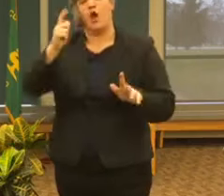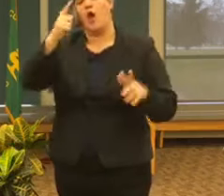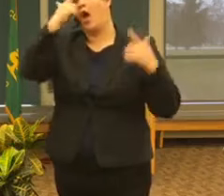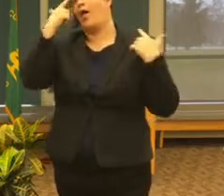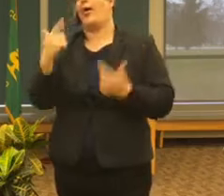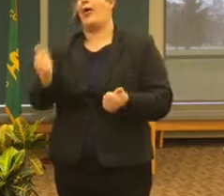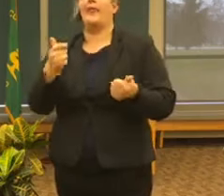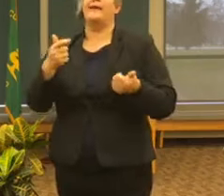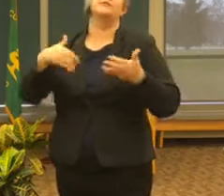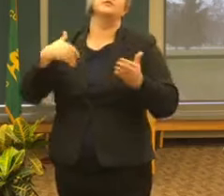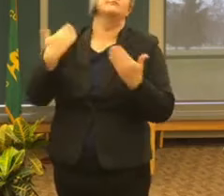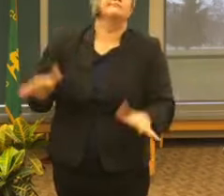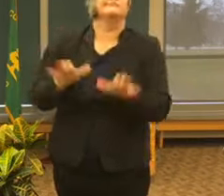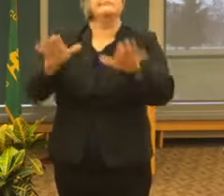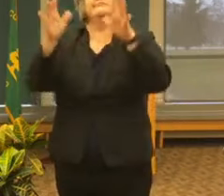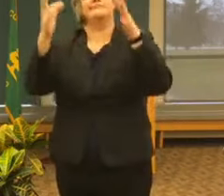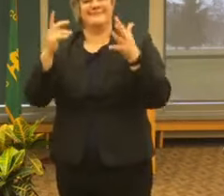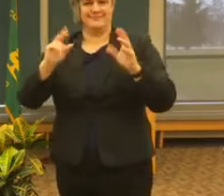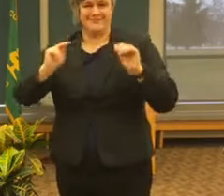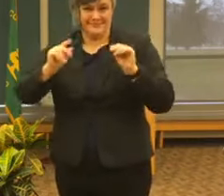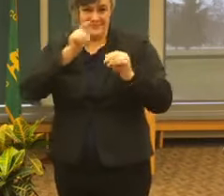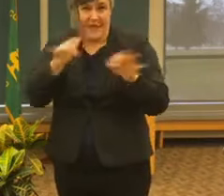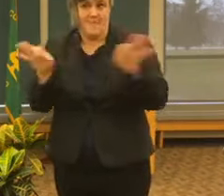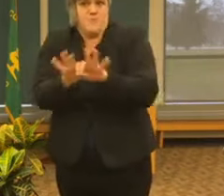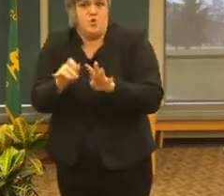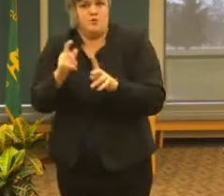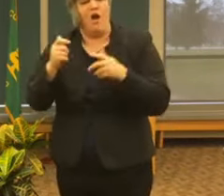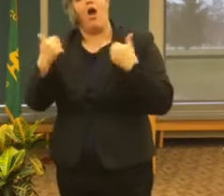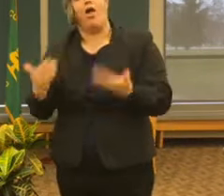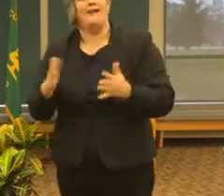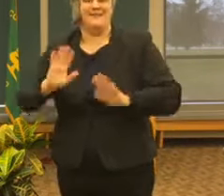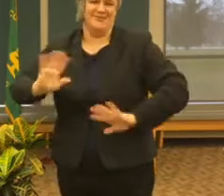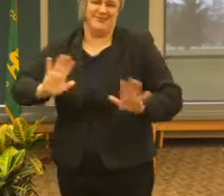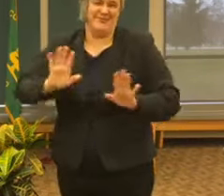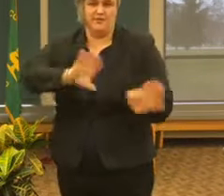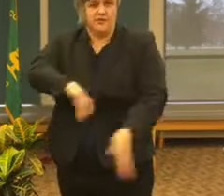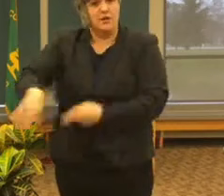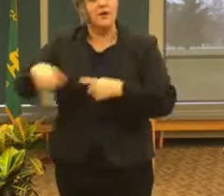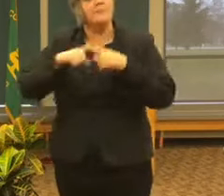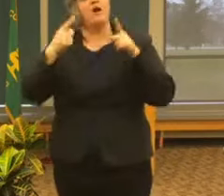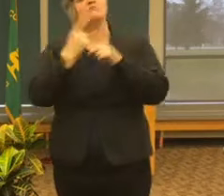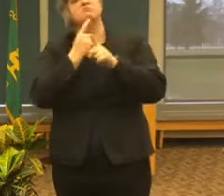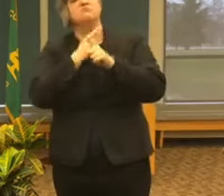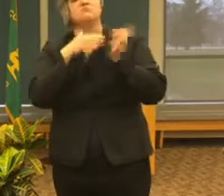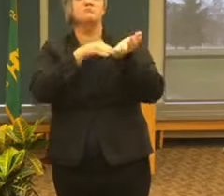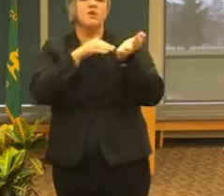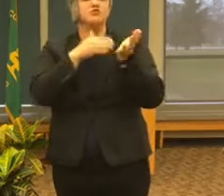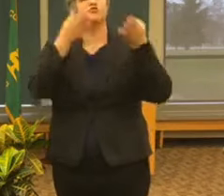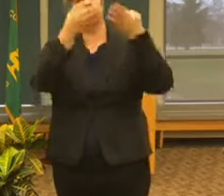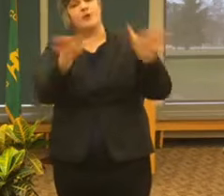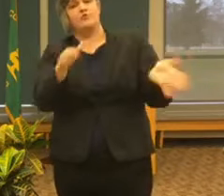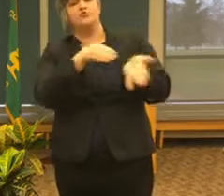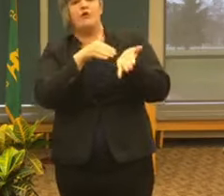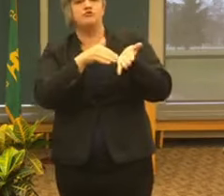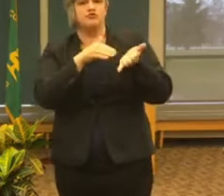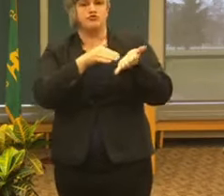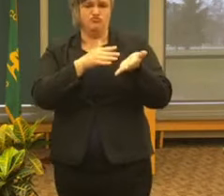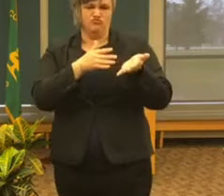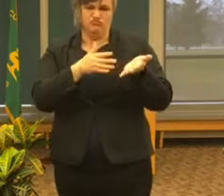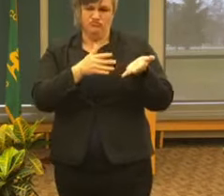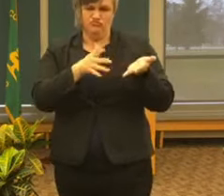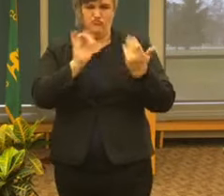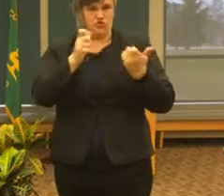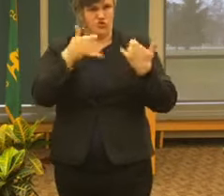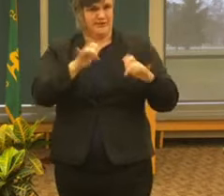their work, and so that may be why they're in that situation. But regular physicians, general practitioners, and the like